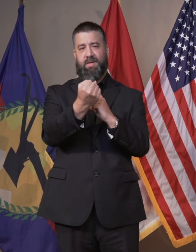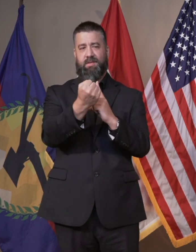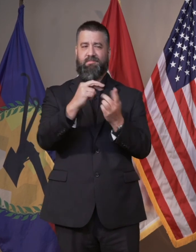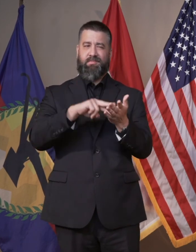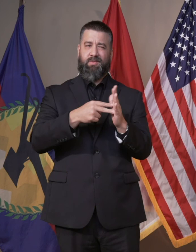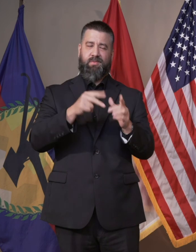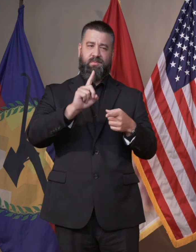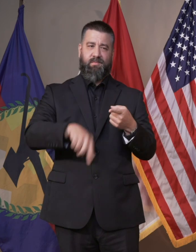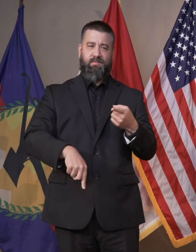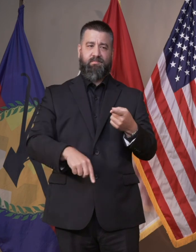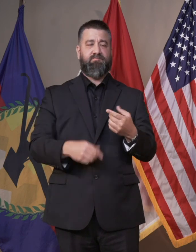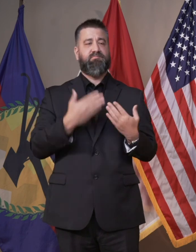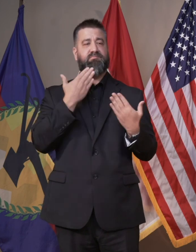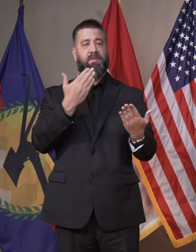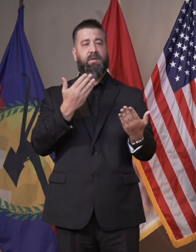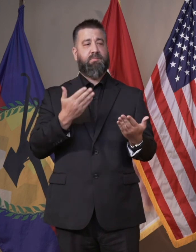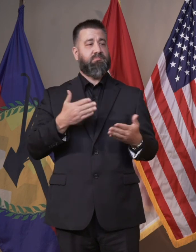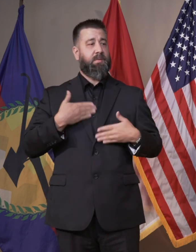questions.